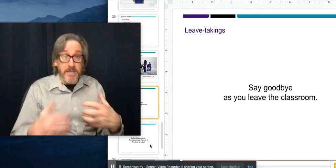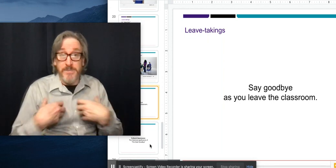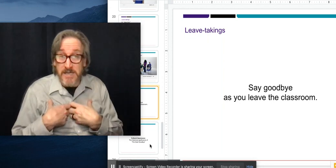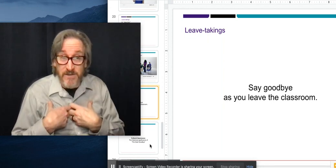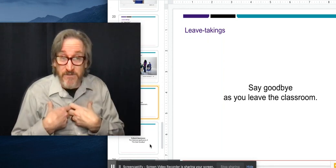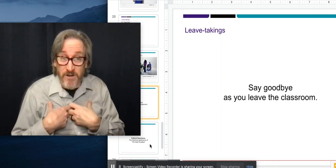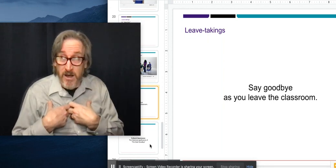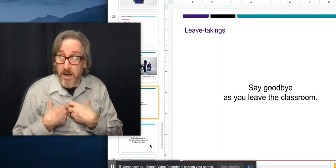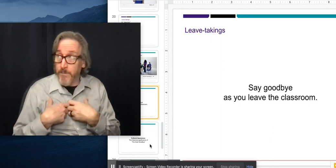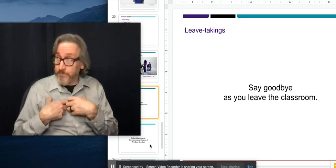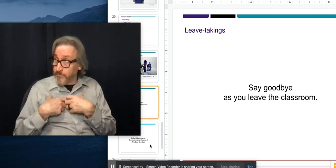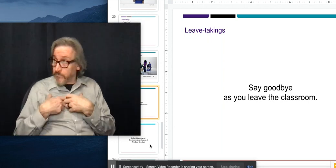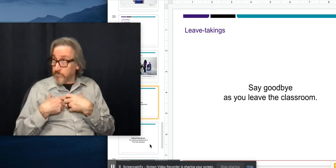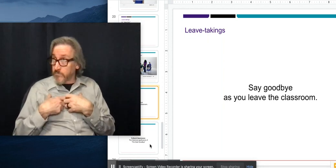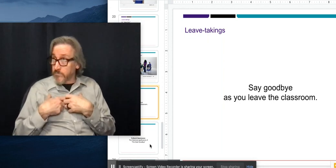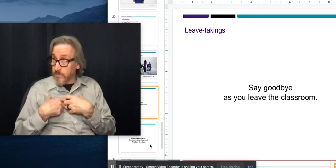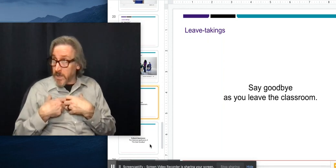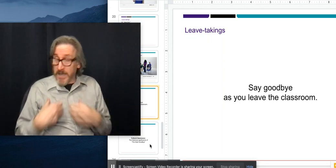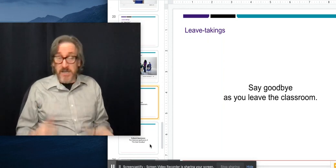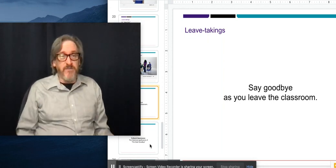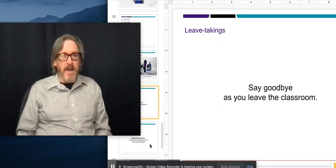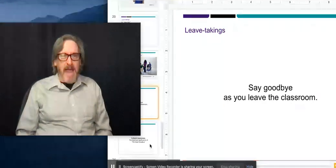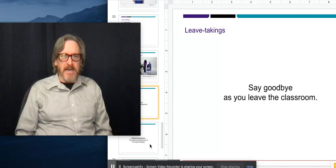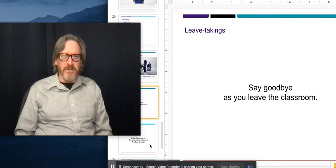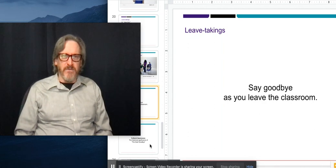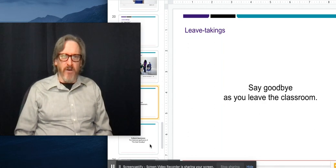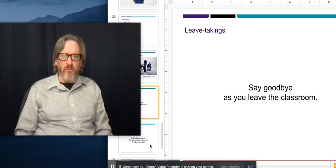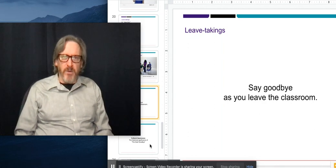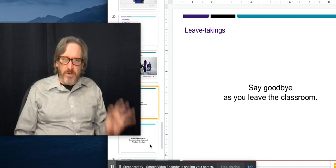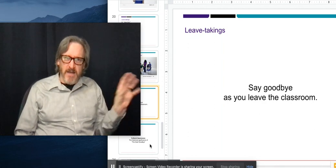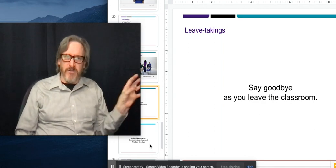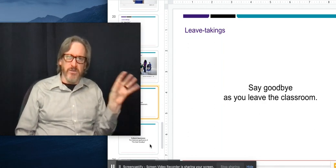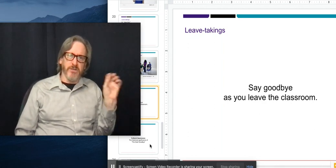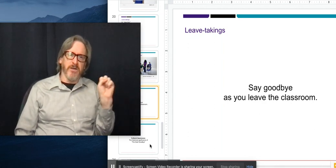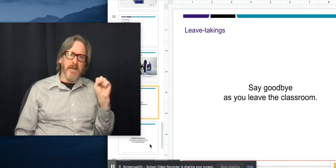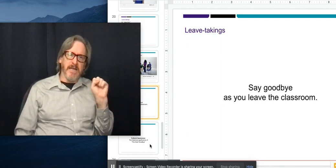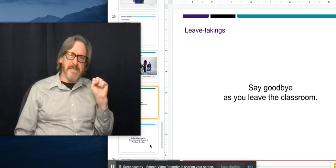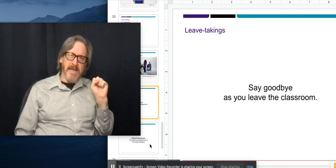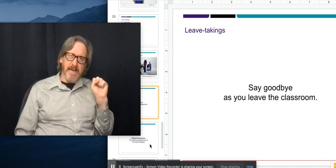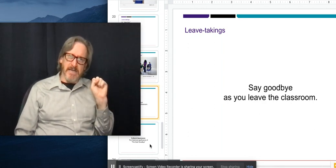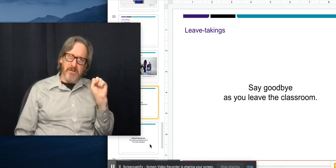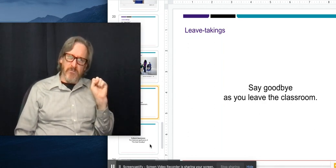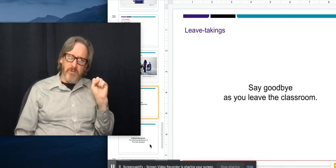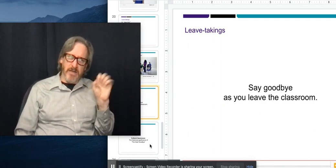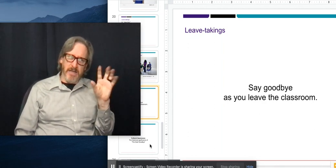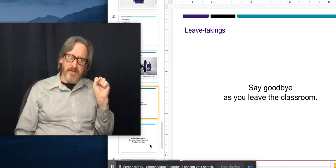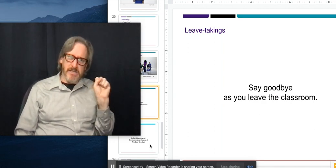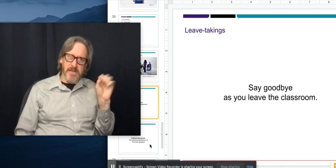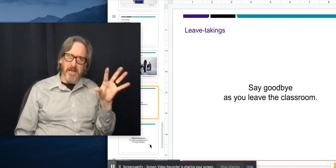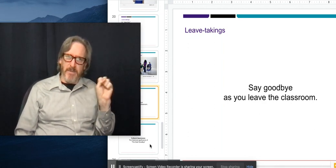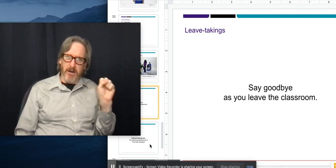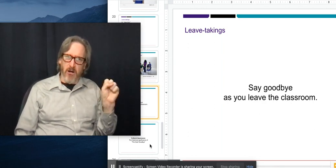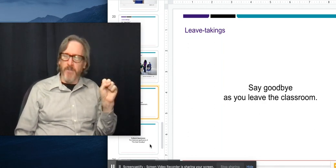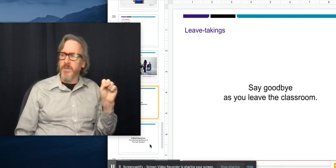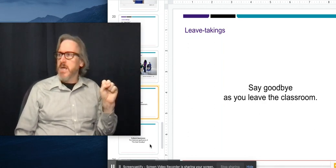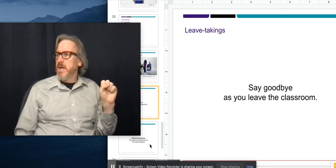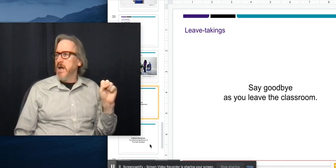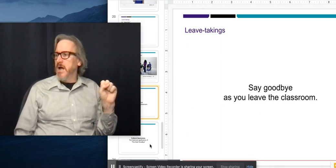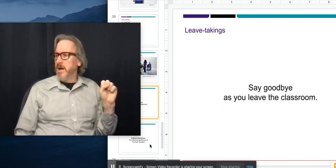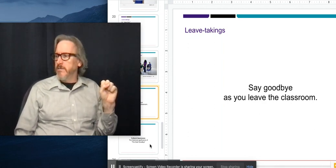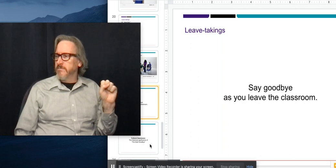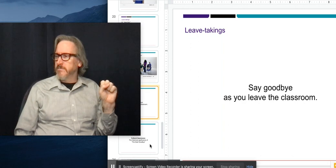and maybe it's because I've, because of my active involvement with deaf culture, is that it really stuck in my craw.